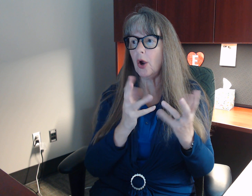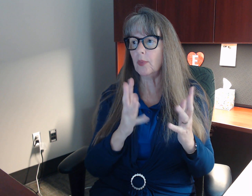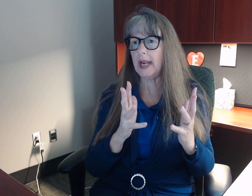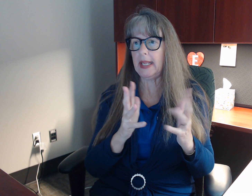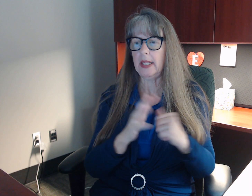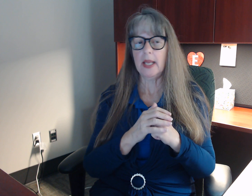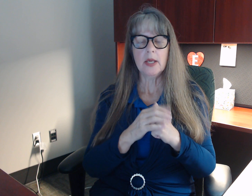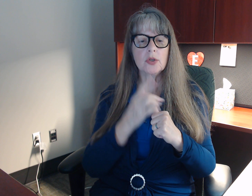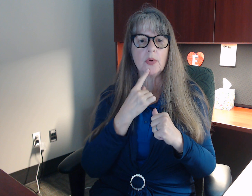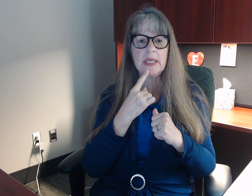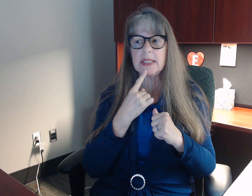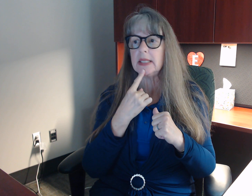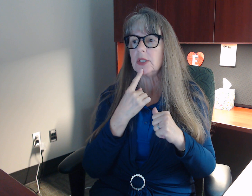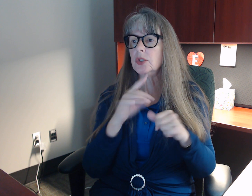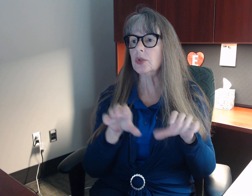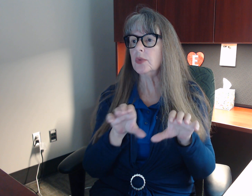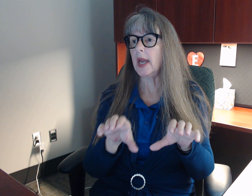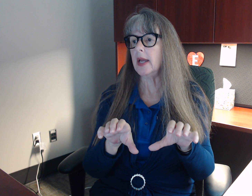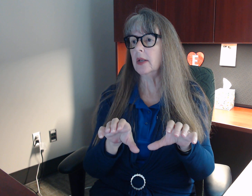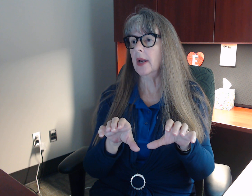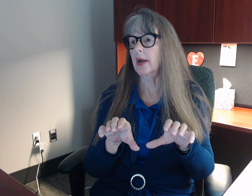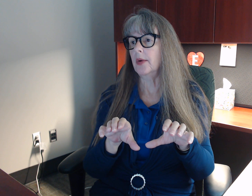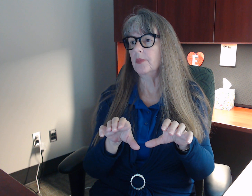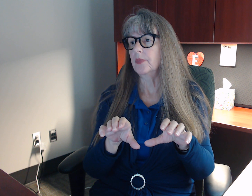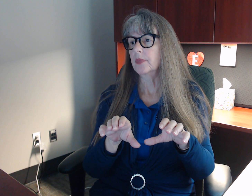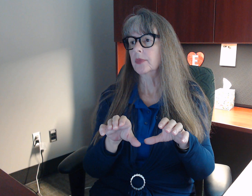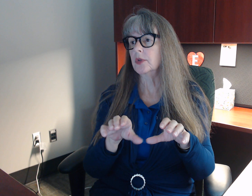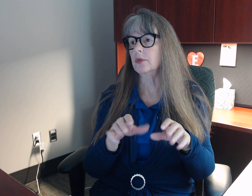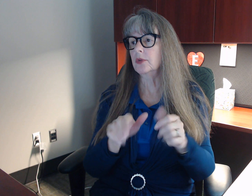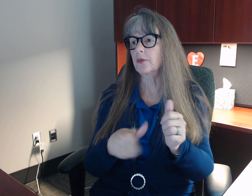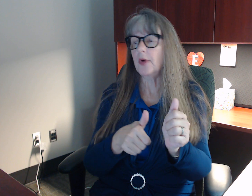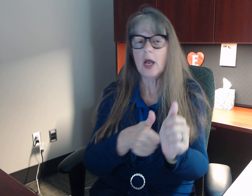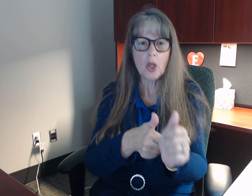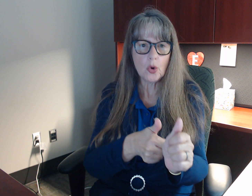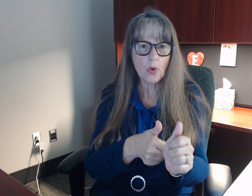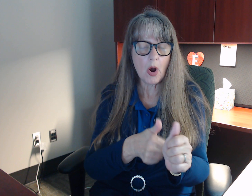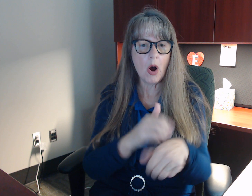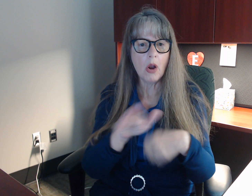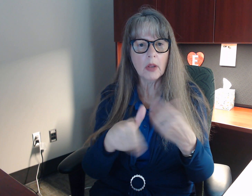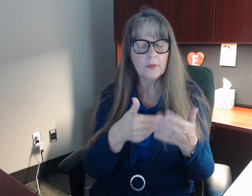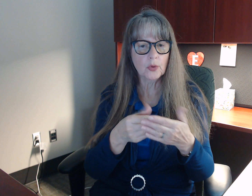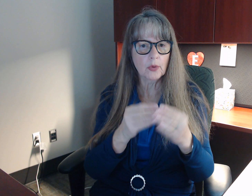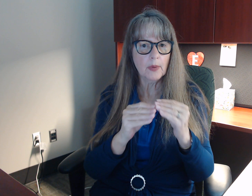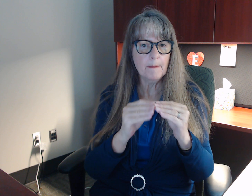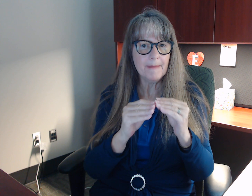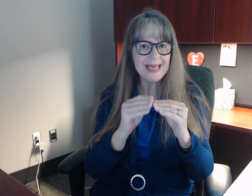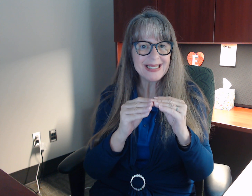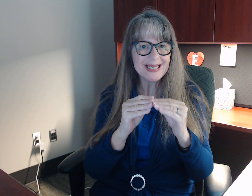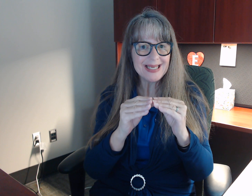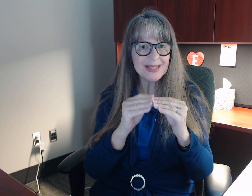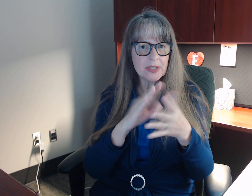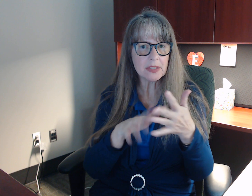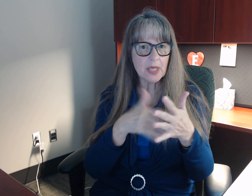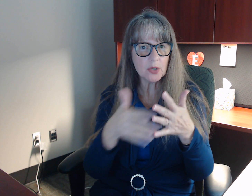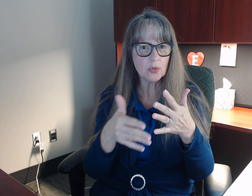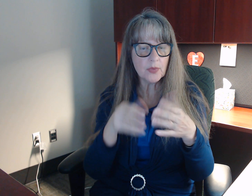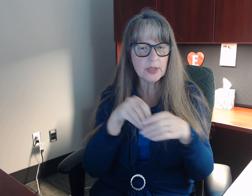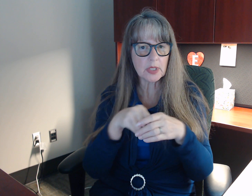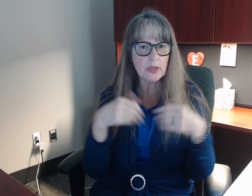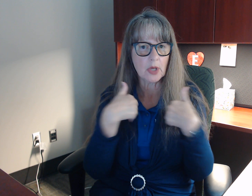already. So he said to do that, to follow all of your maintenance schedule that's in the